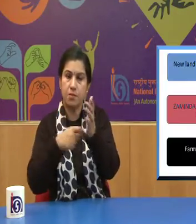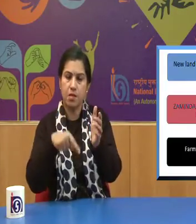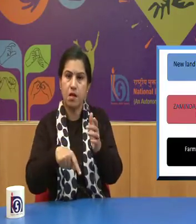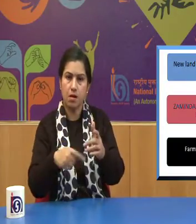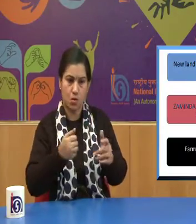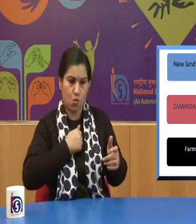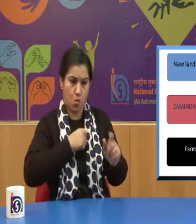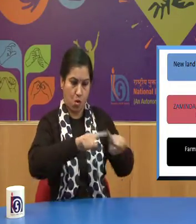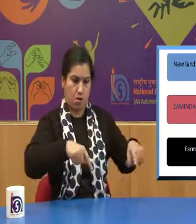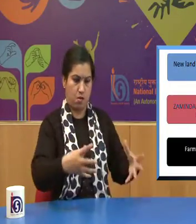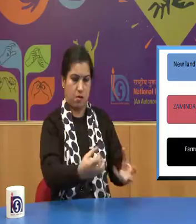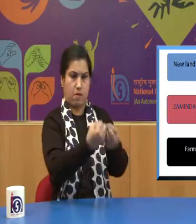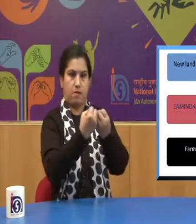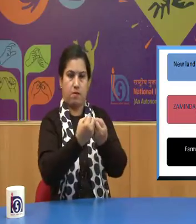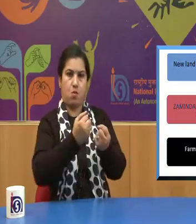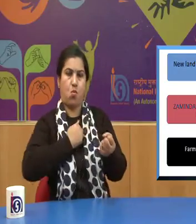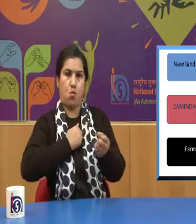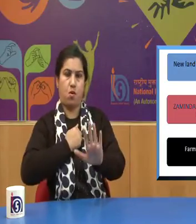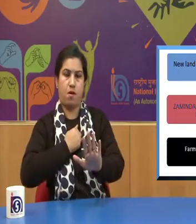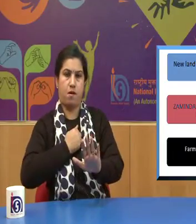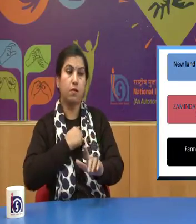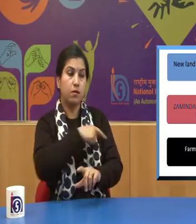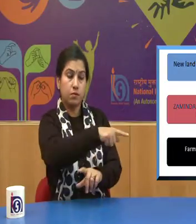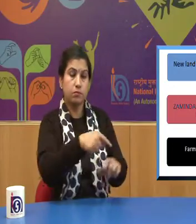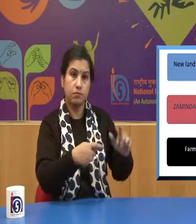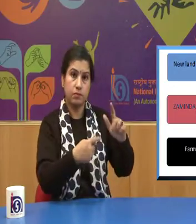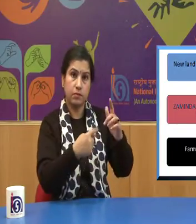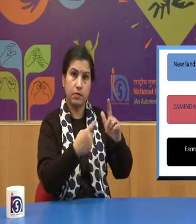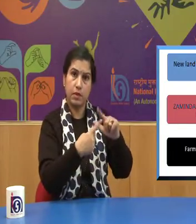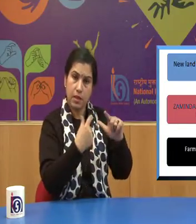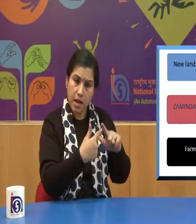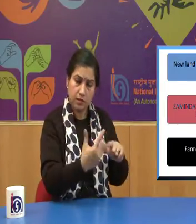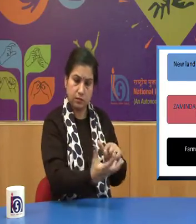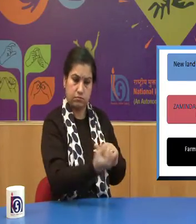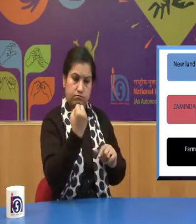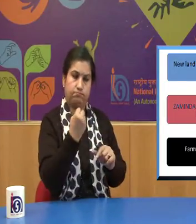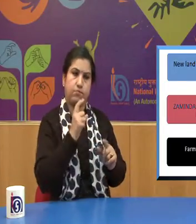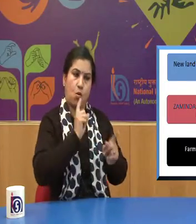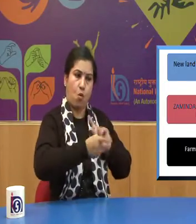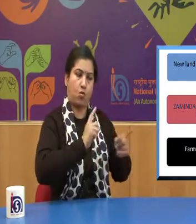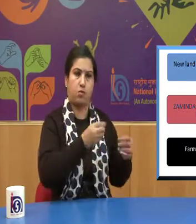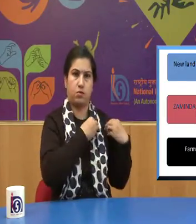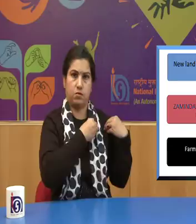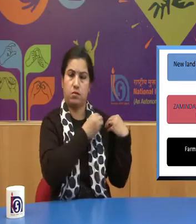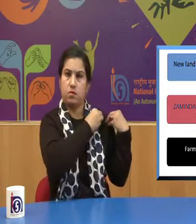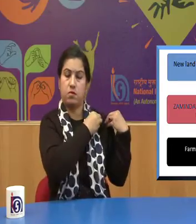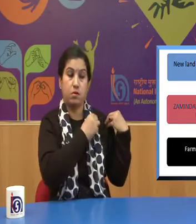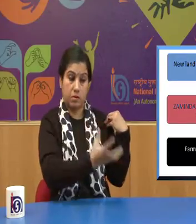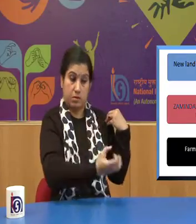However, he was supposed to collect the fixed amount as revenue from the farmers and give it to the